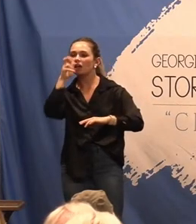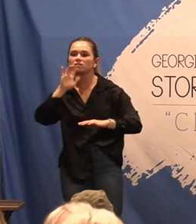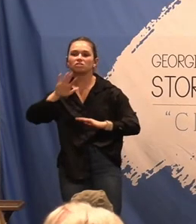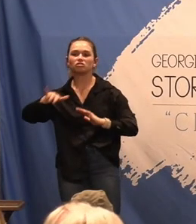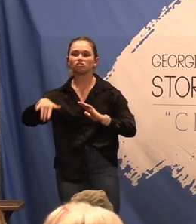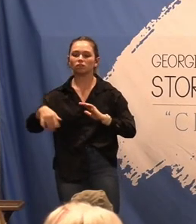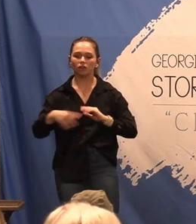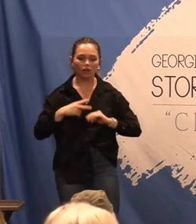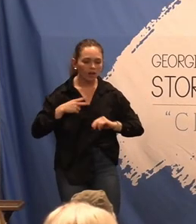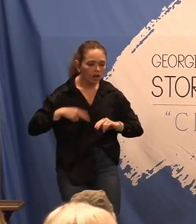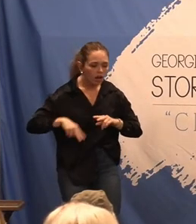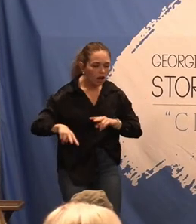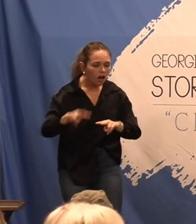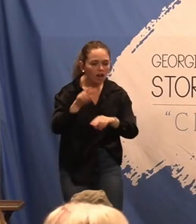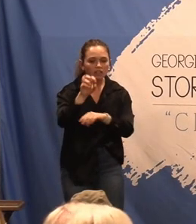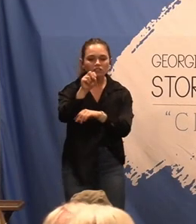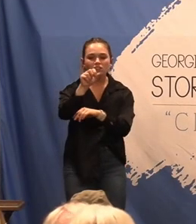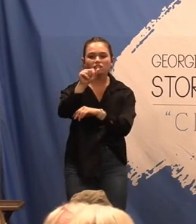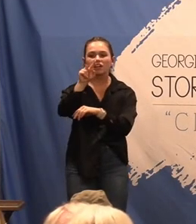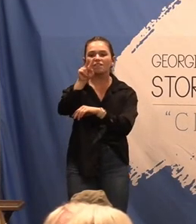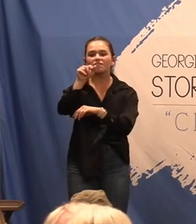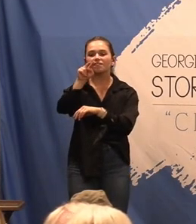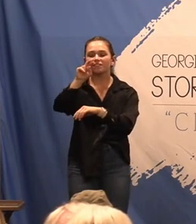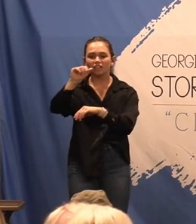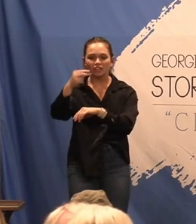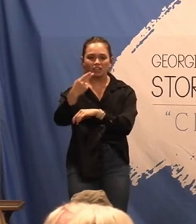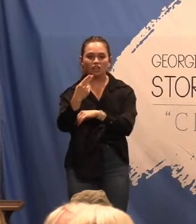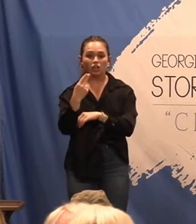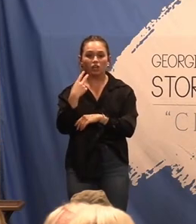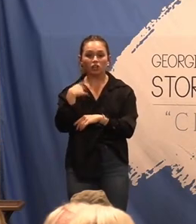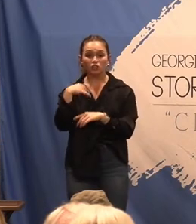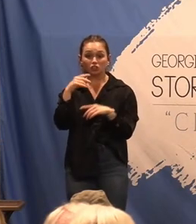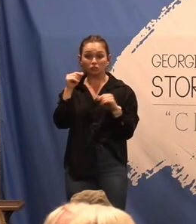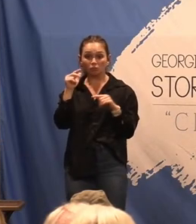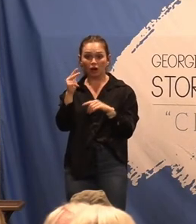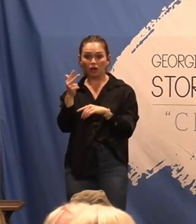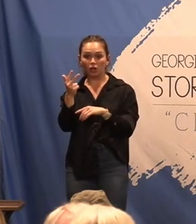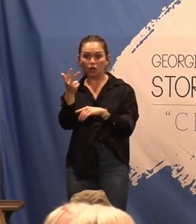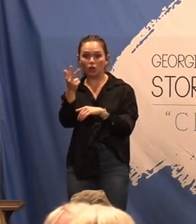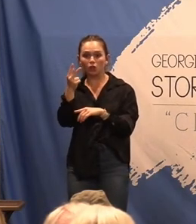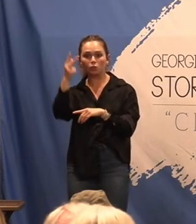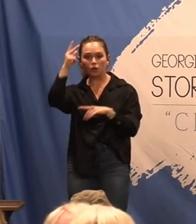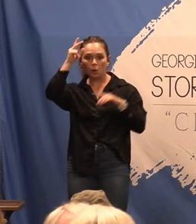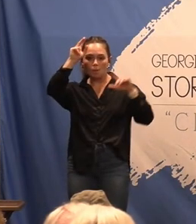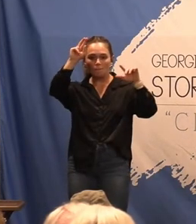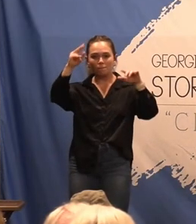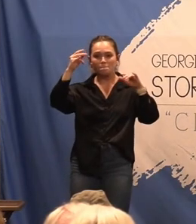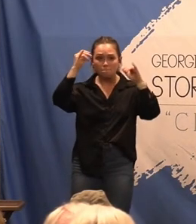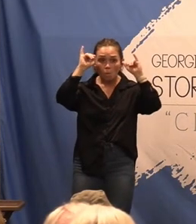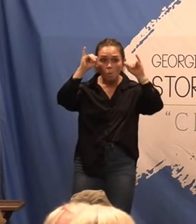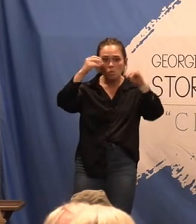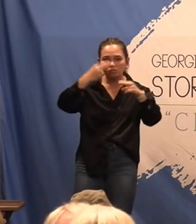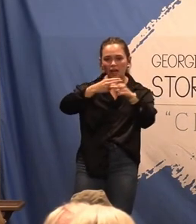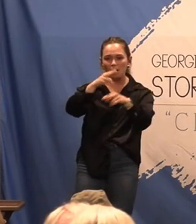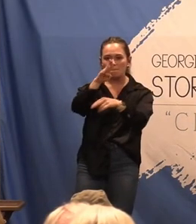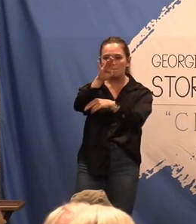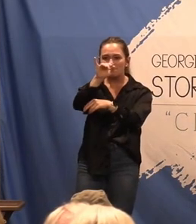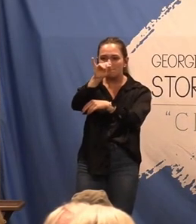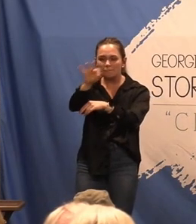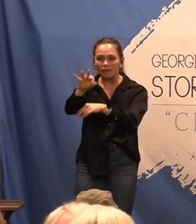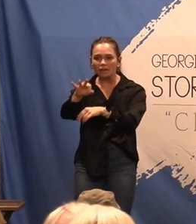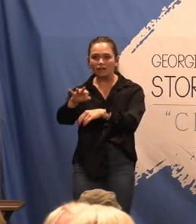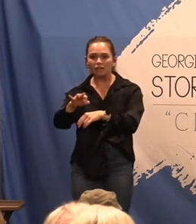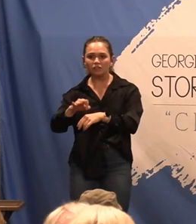came across the savannah, which is her prize, a three-horned bull named Biff. And without court